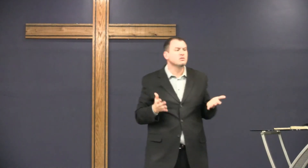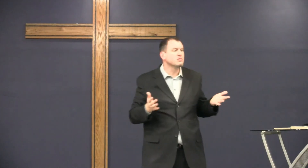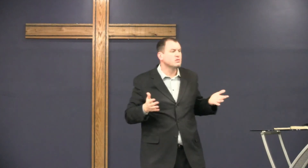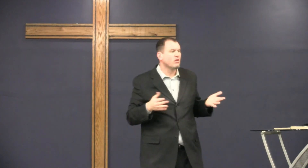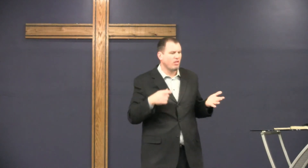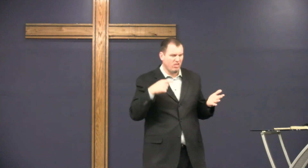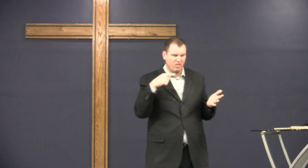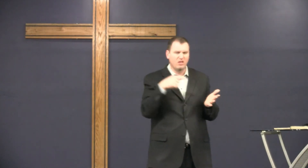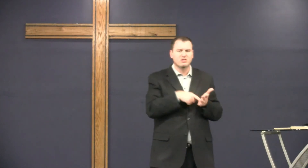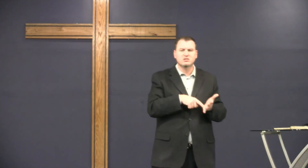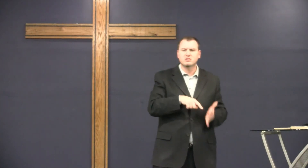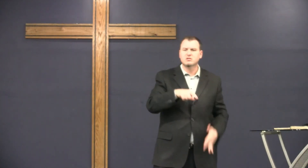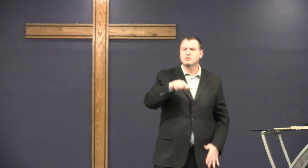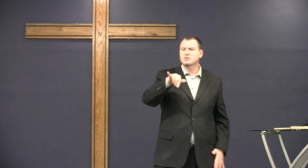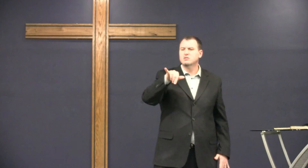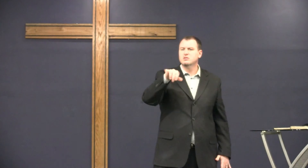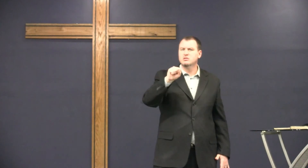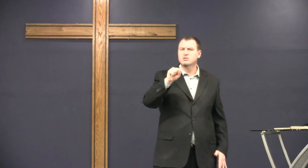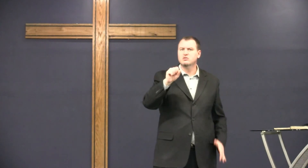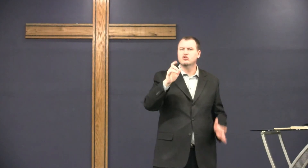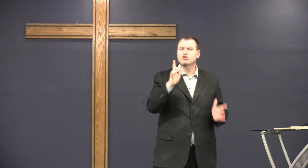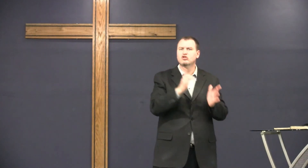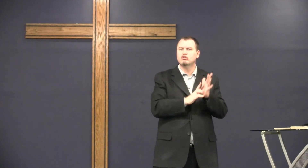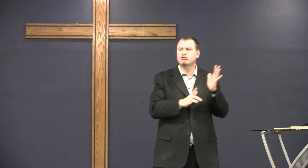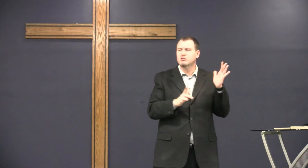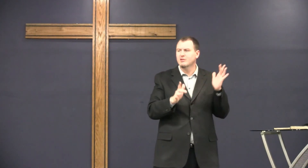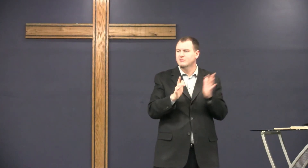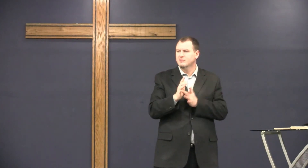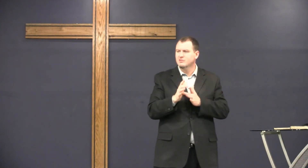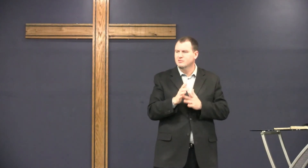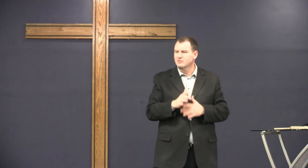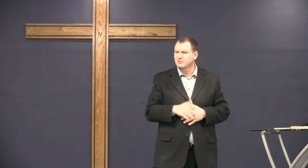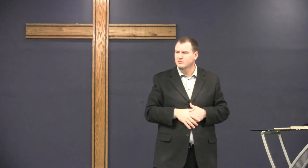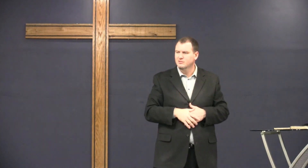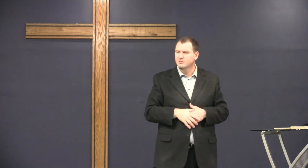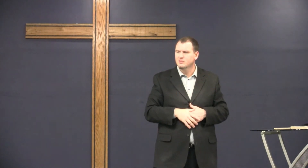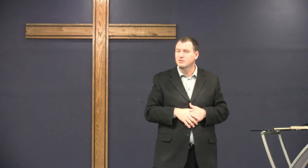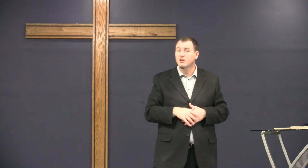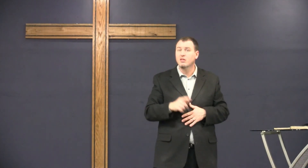And people were saying, what? This is Jesus,